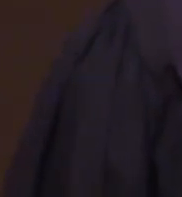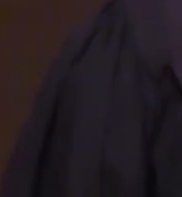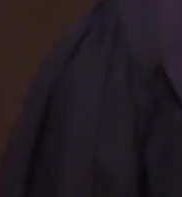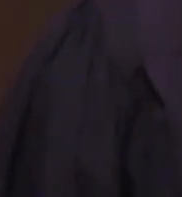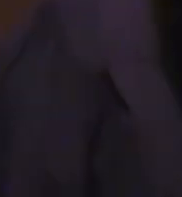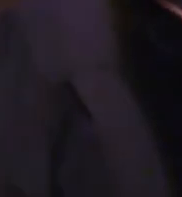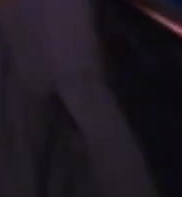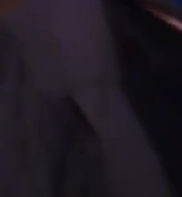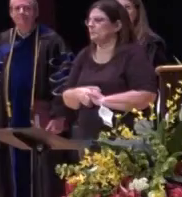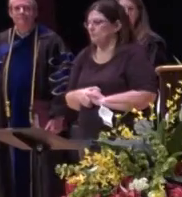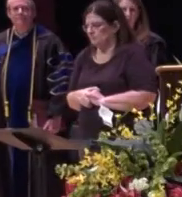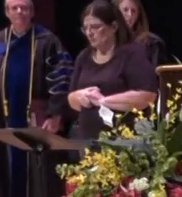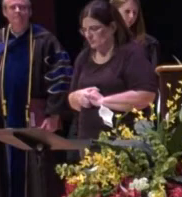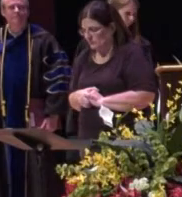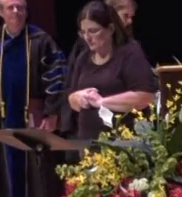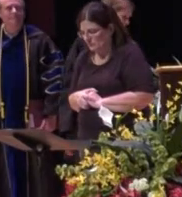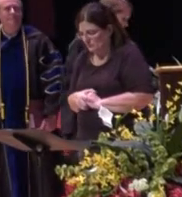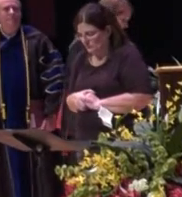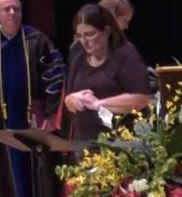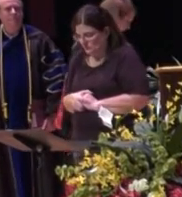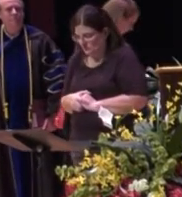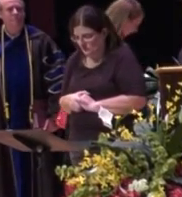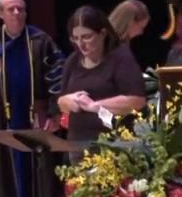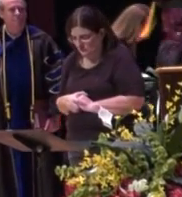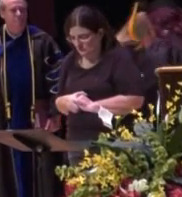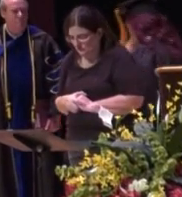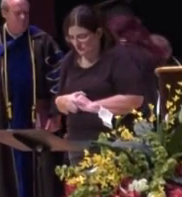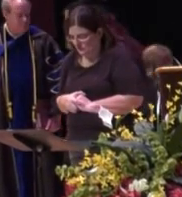Amen. Thank you so much.